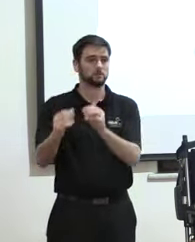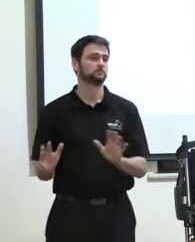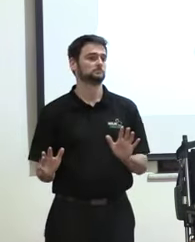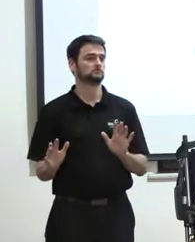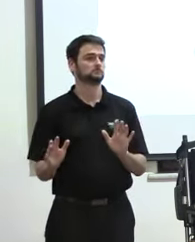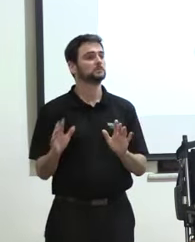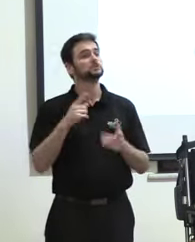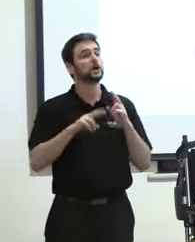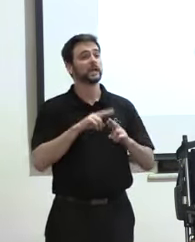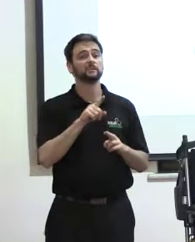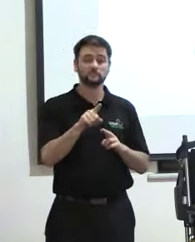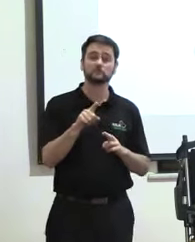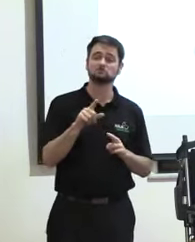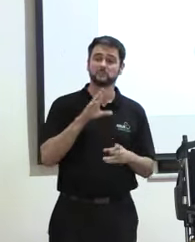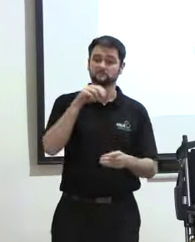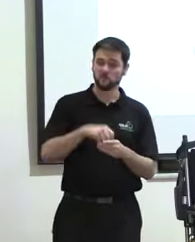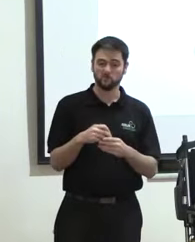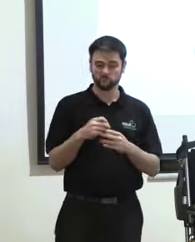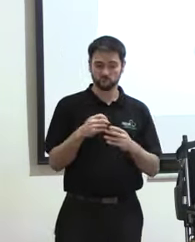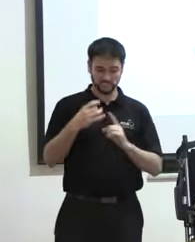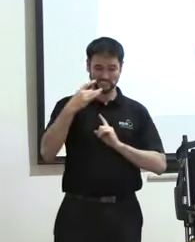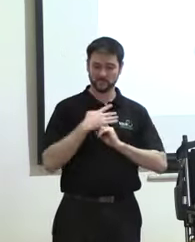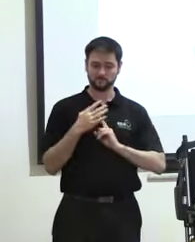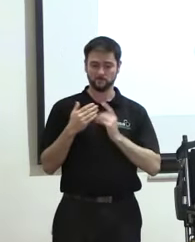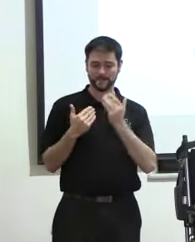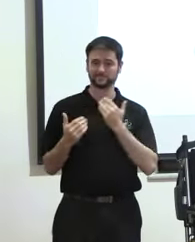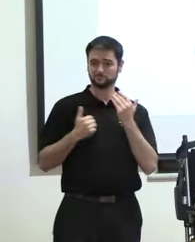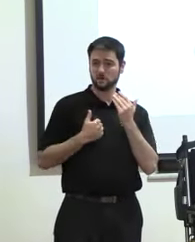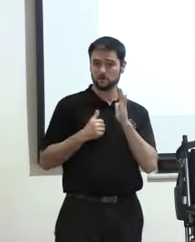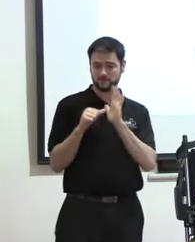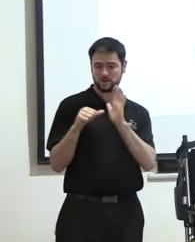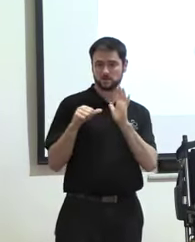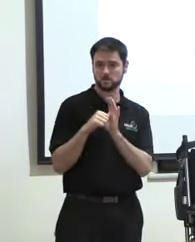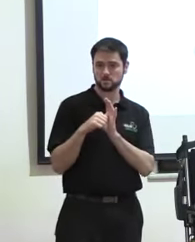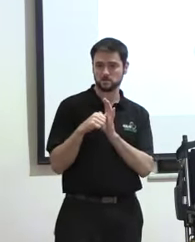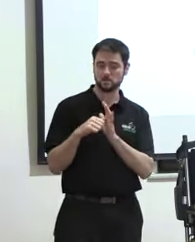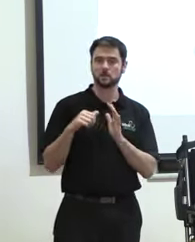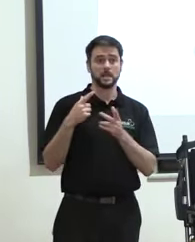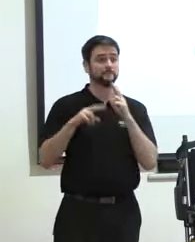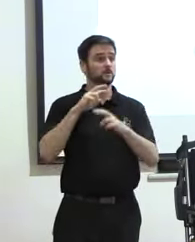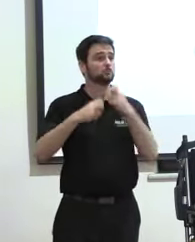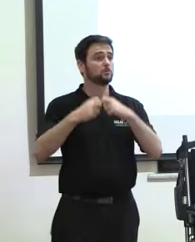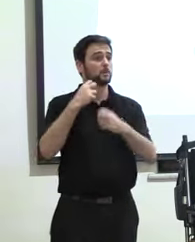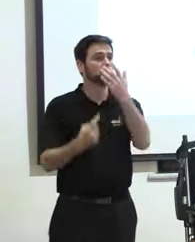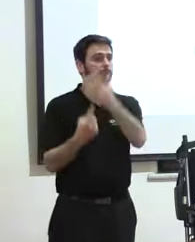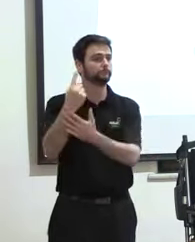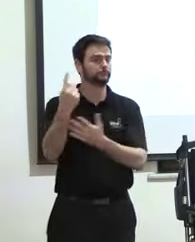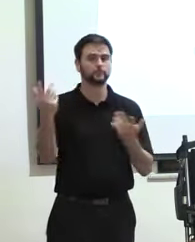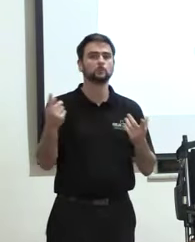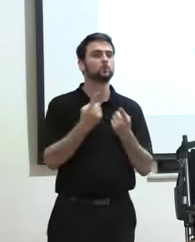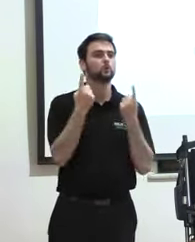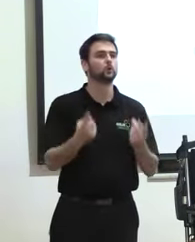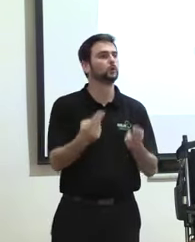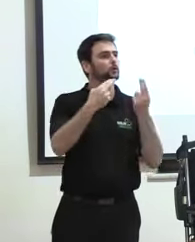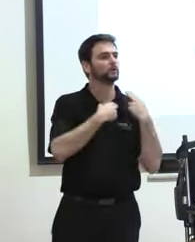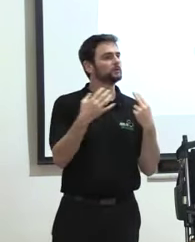you're actively involved in managing your plan, you have to be actively involved in managing any problems that may arise. And we're not under the illusion